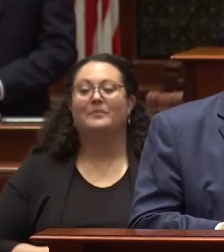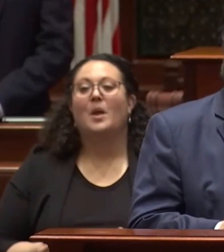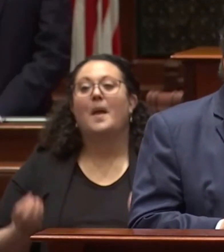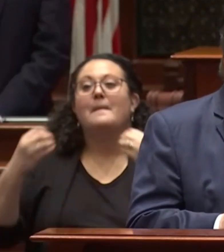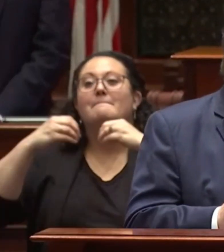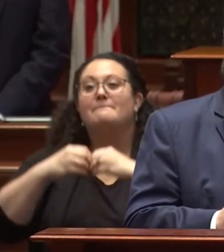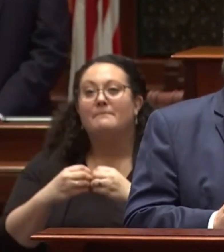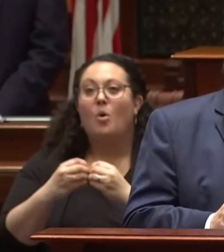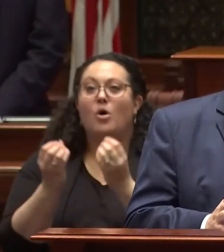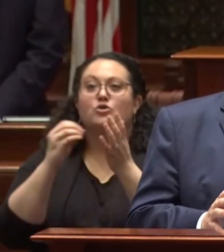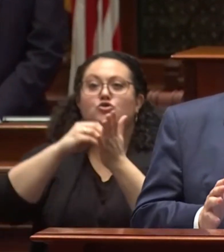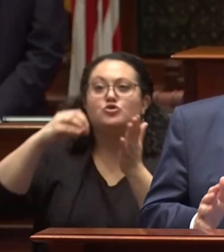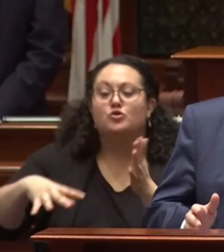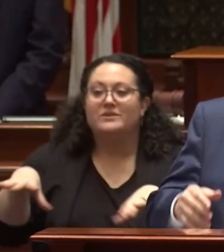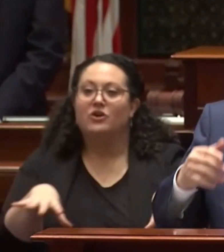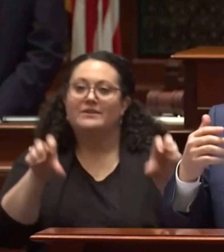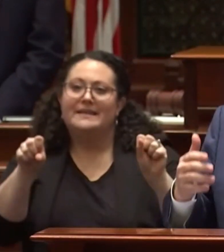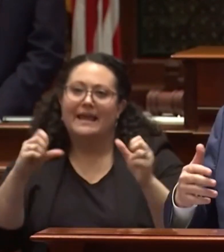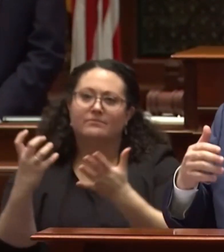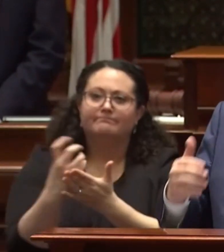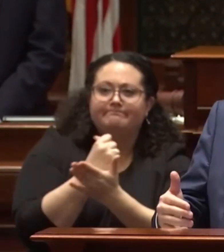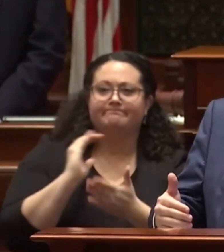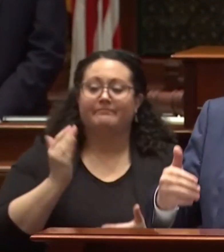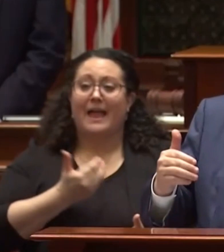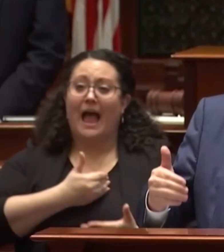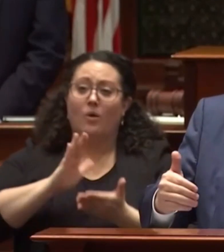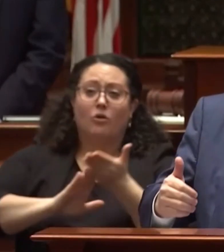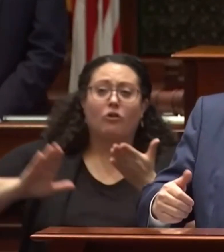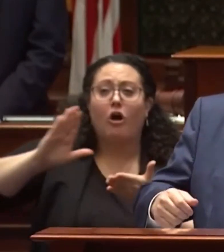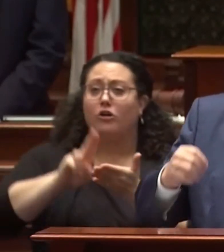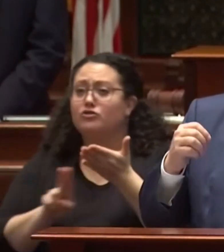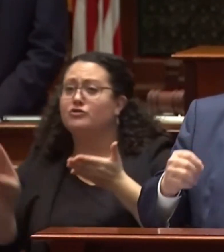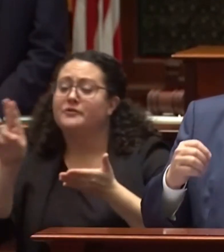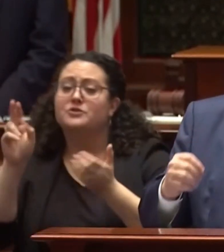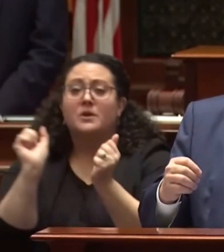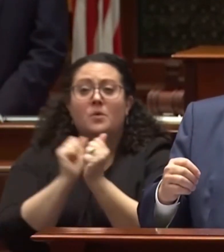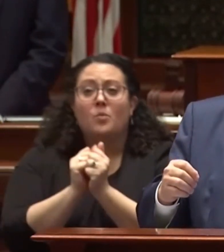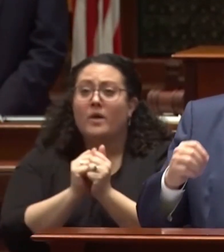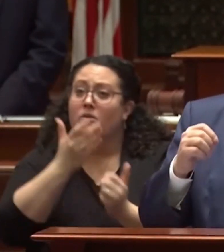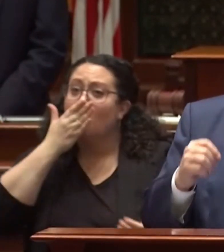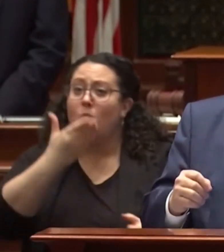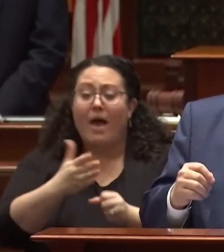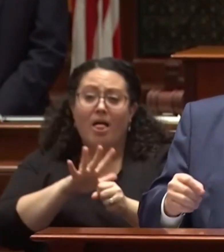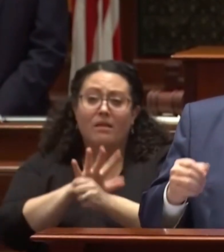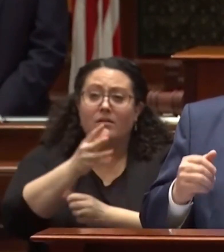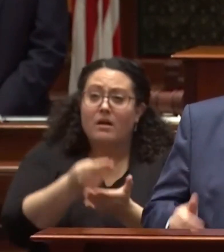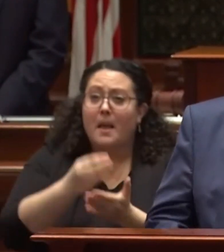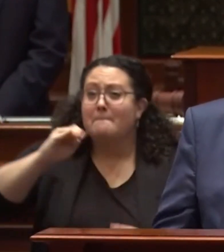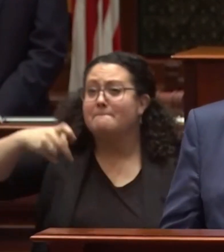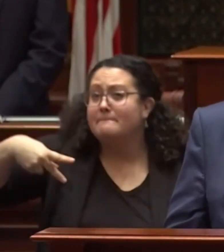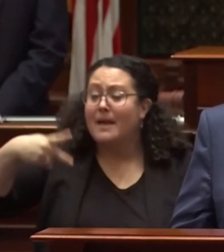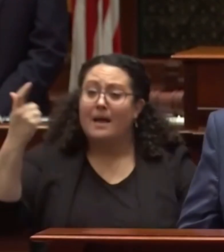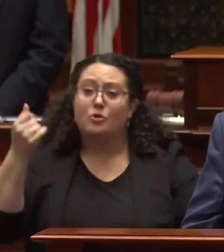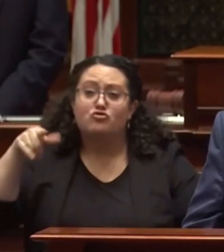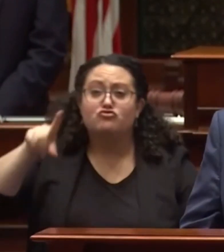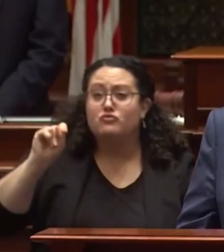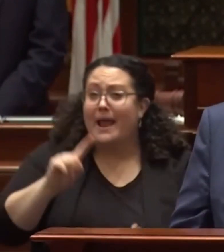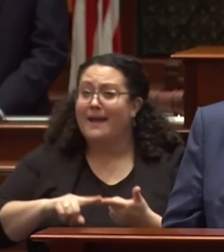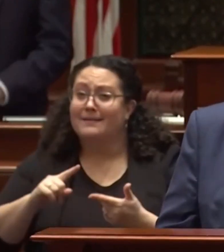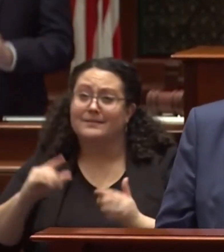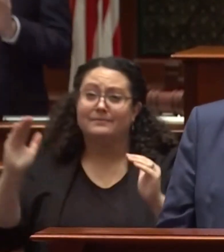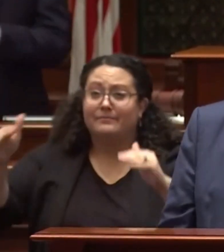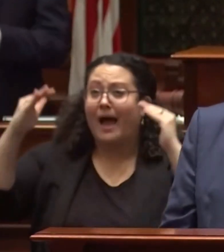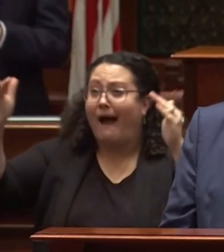More Illinois students are now taking advantage of our great colleges and universities with well-funded MAP grant and AIM High